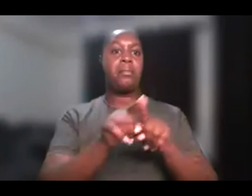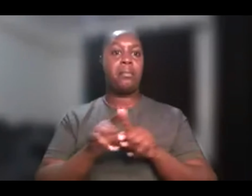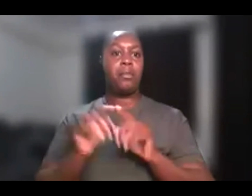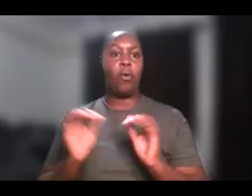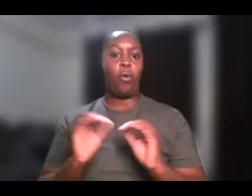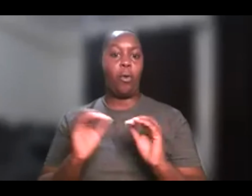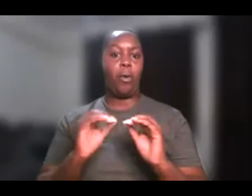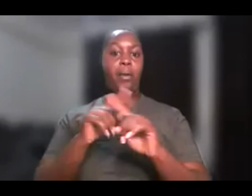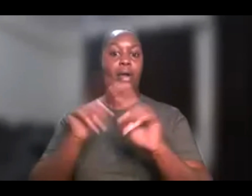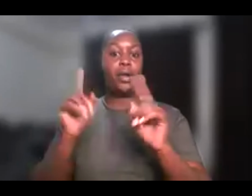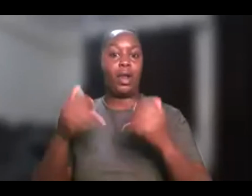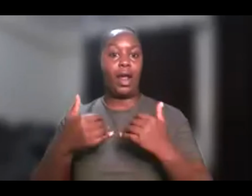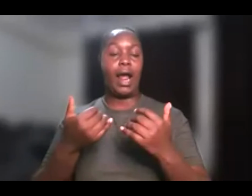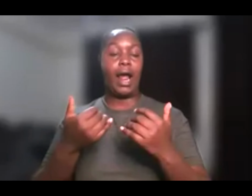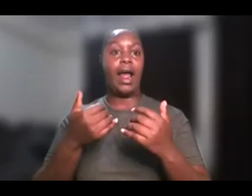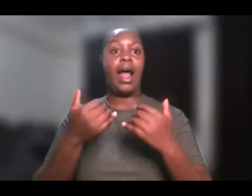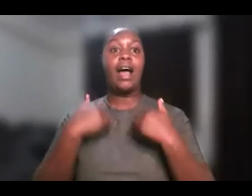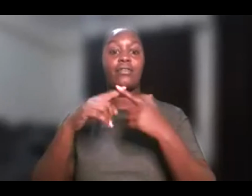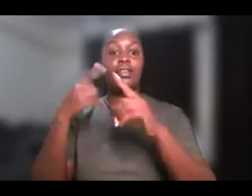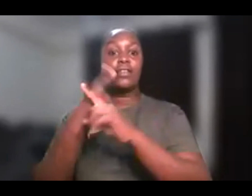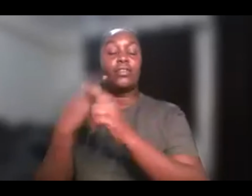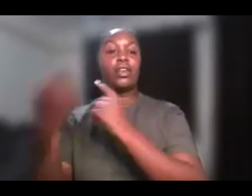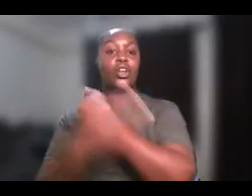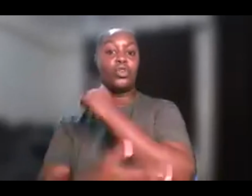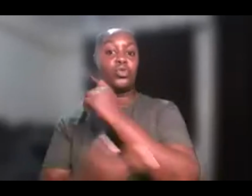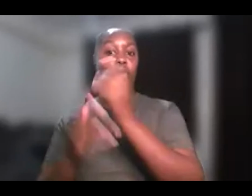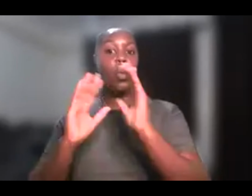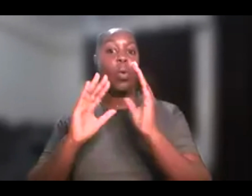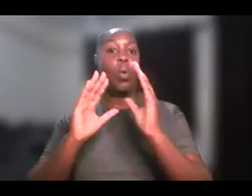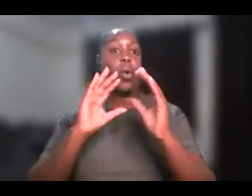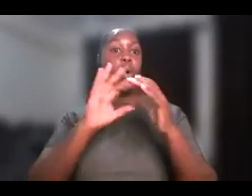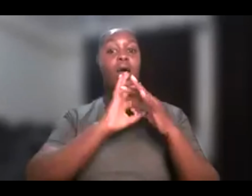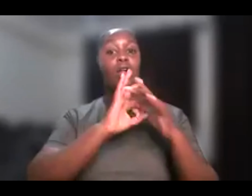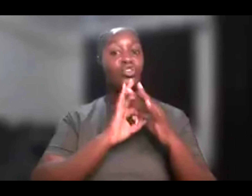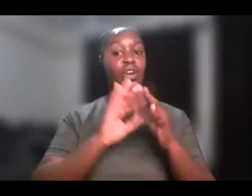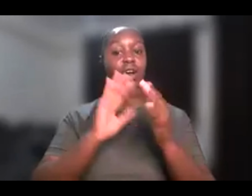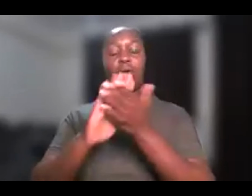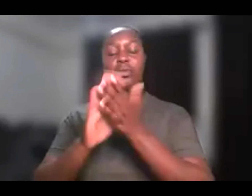context. So we started building solutions around local sign language production.